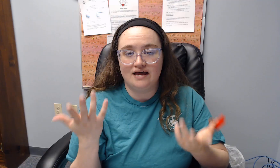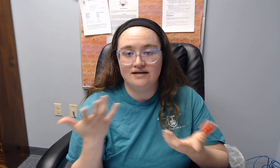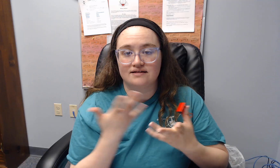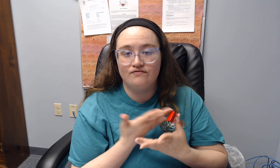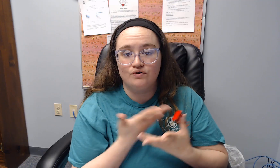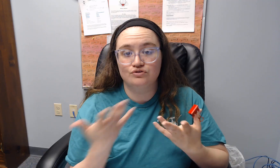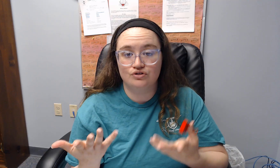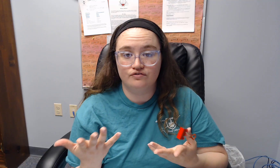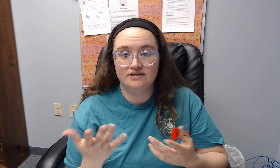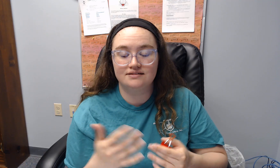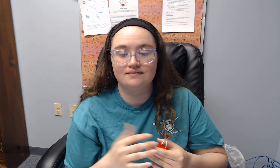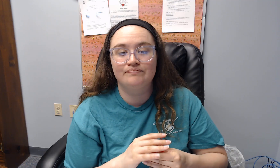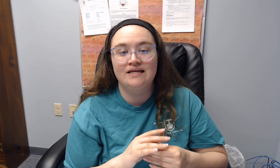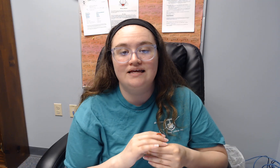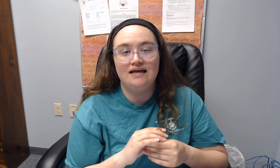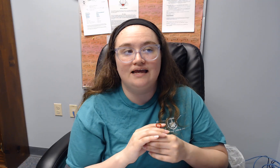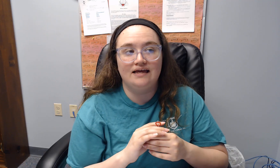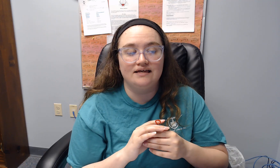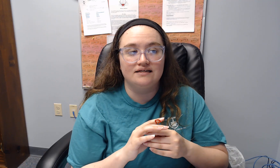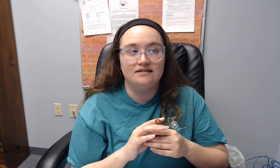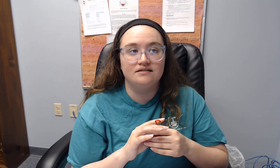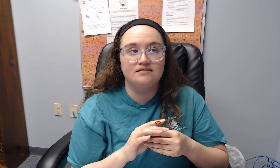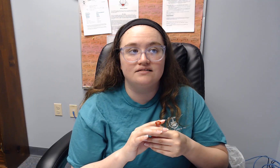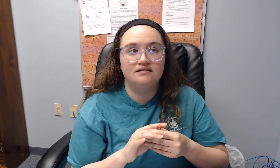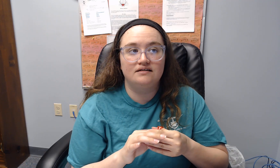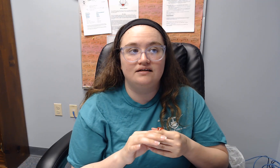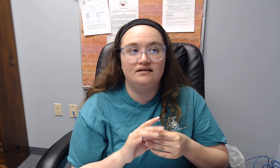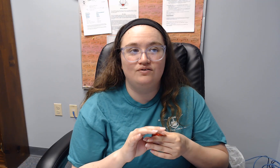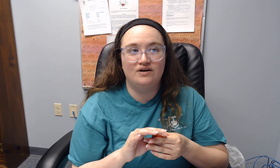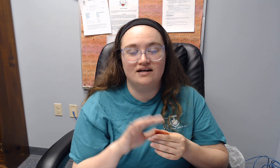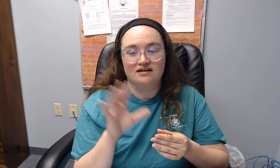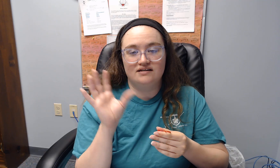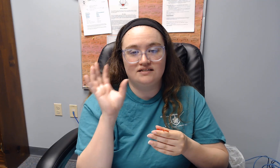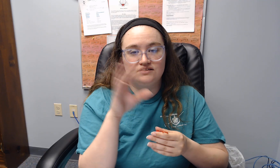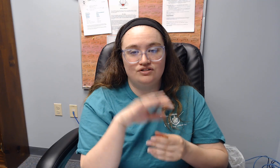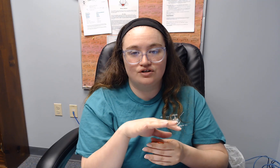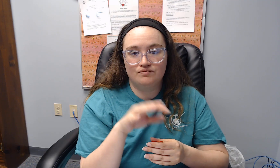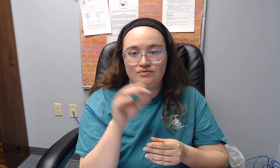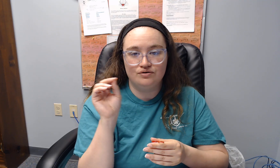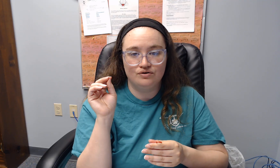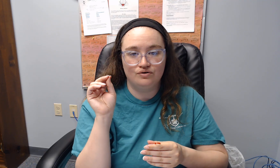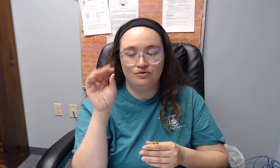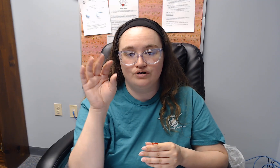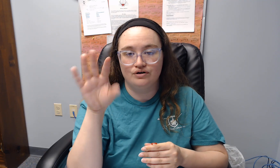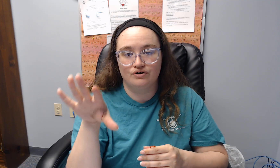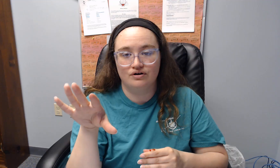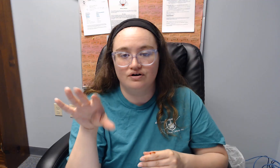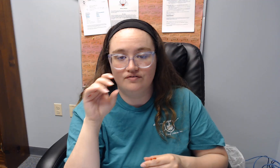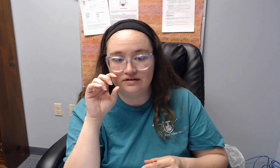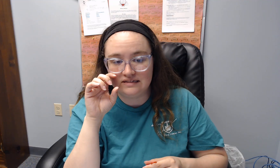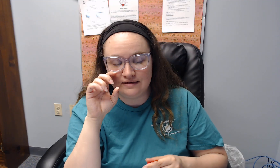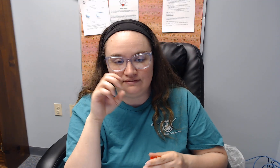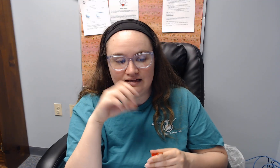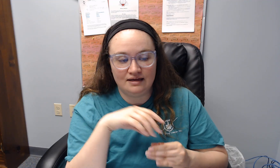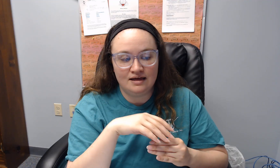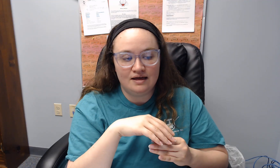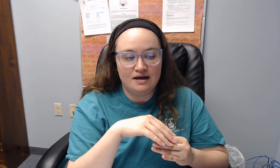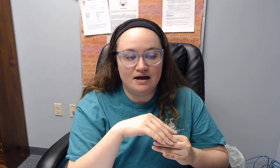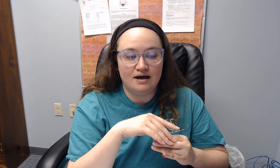a phone service, and you kind of connect it to your computer or your TV. They